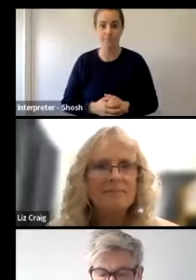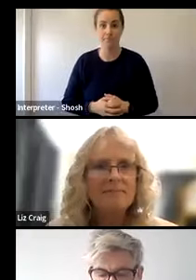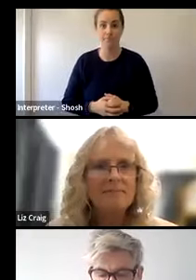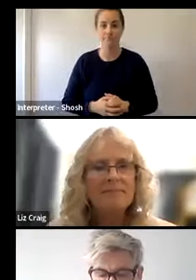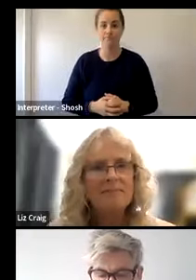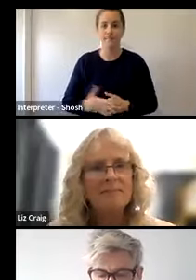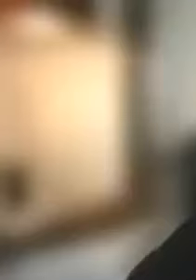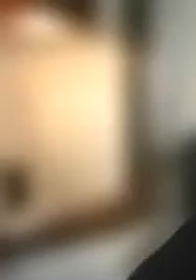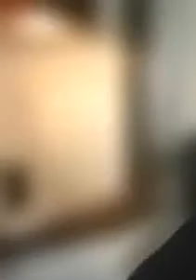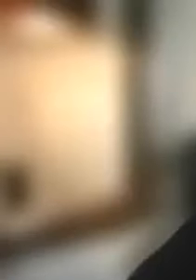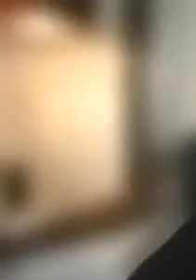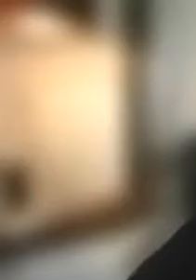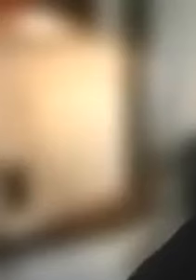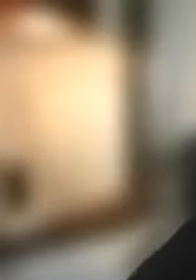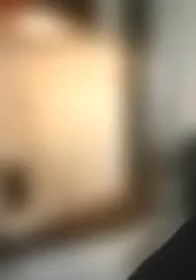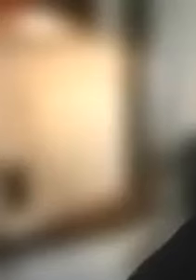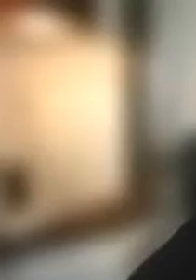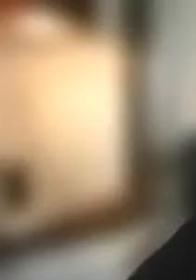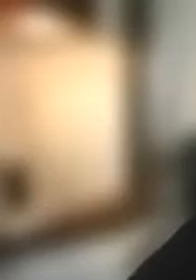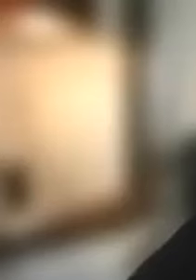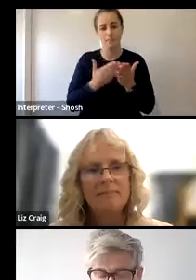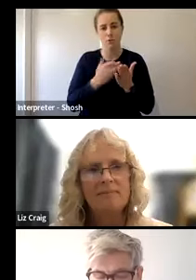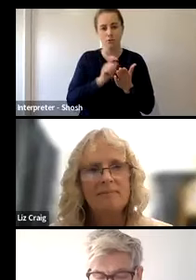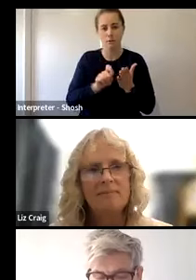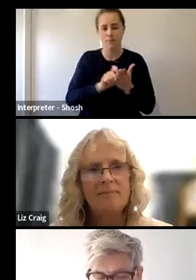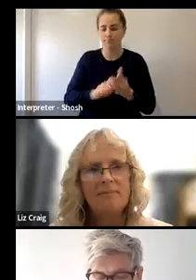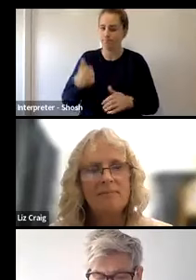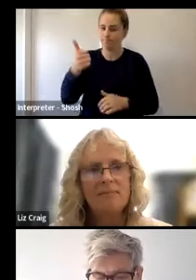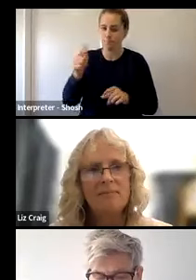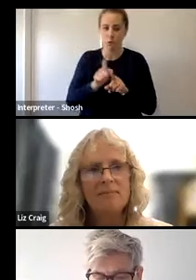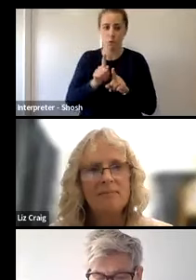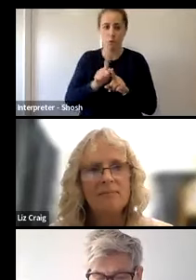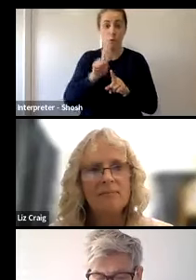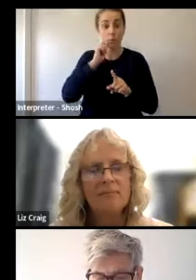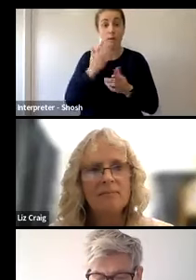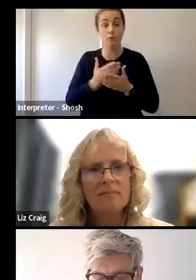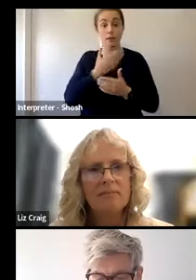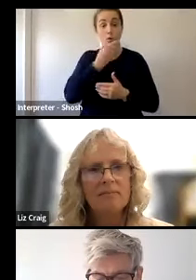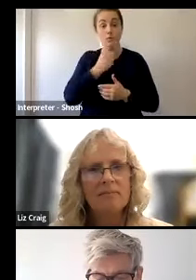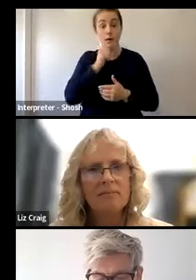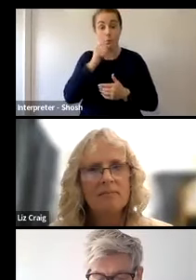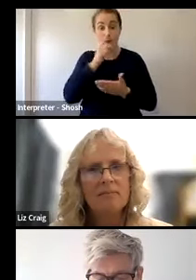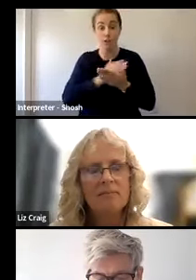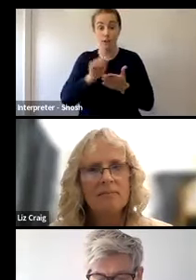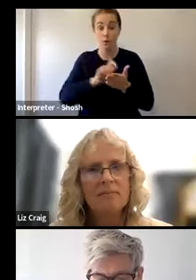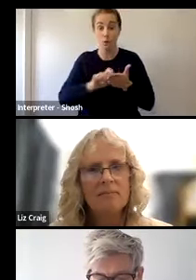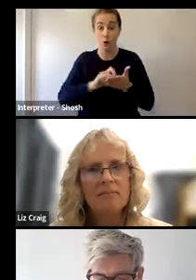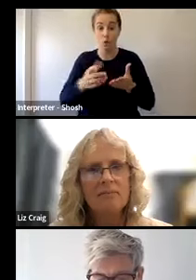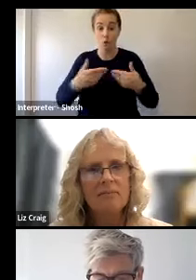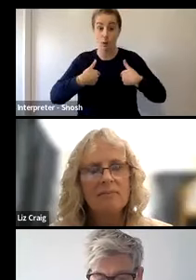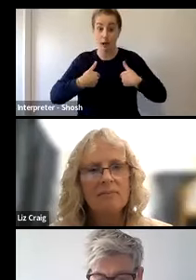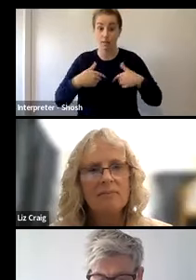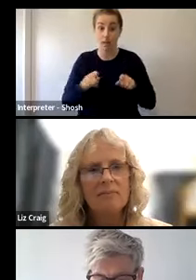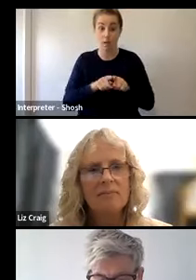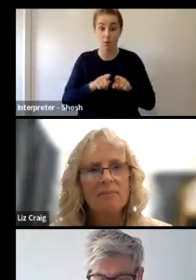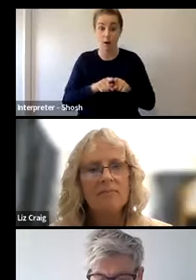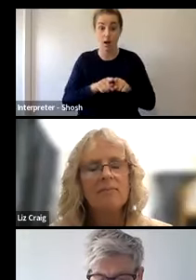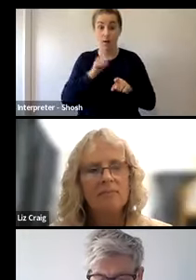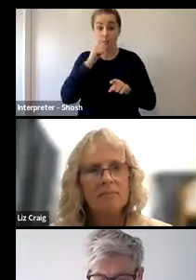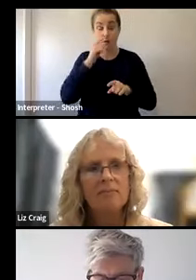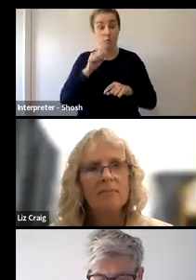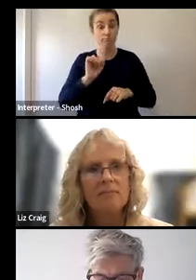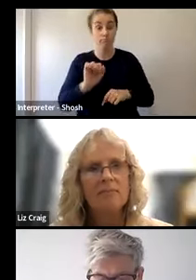Thank you, Maria. A really good submission, good written one as well. It would be really useful if you could share your notes with us as well as a supplementary.